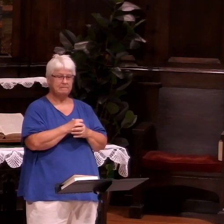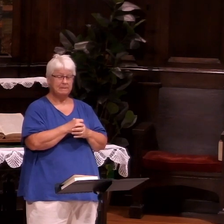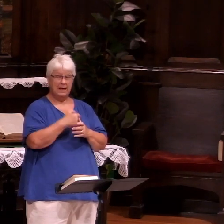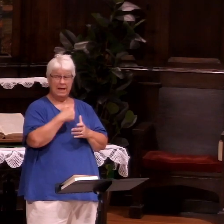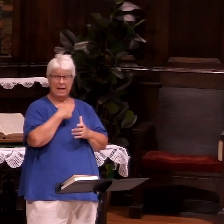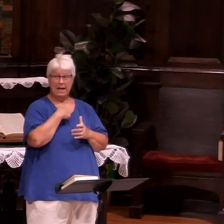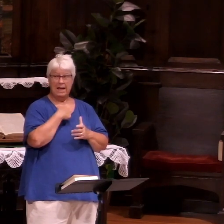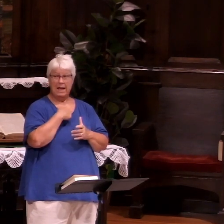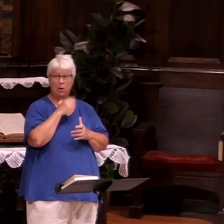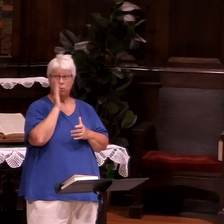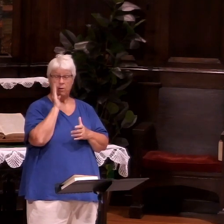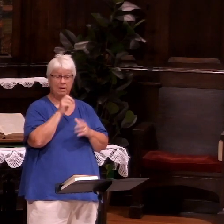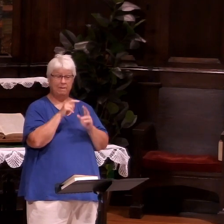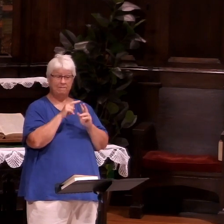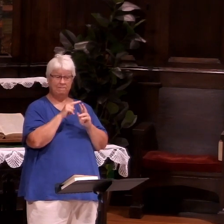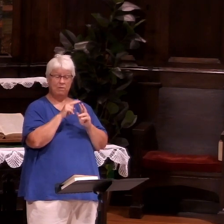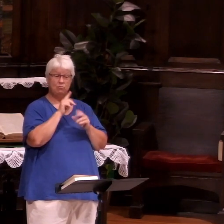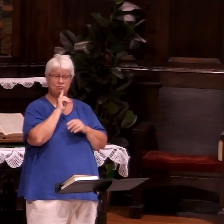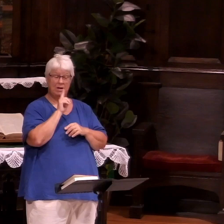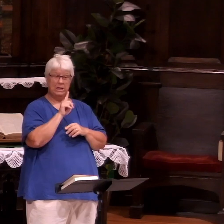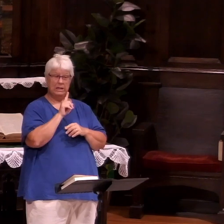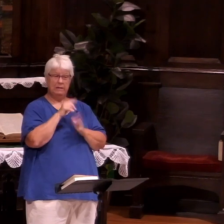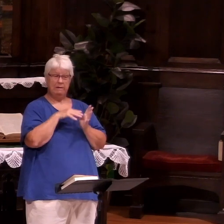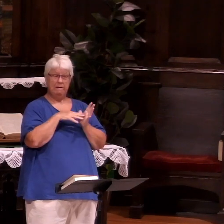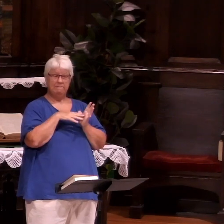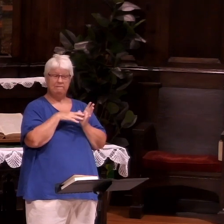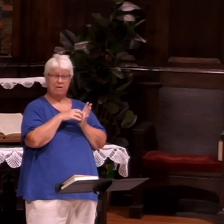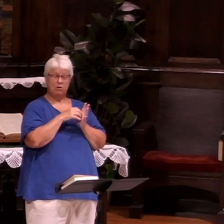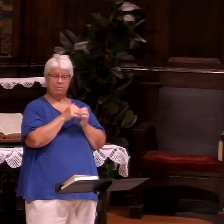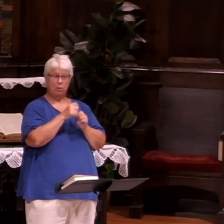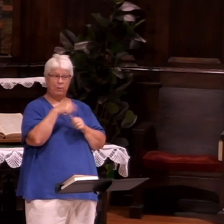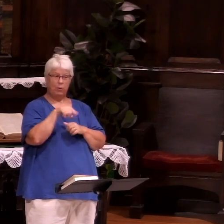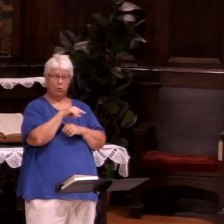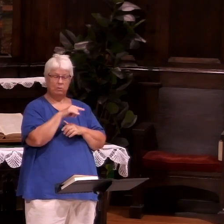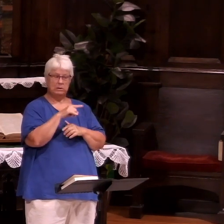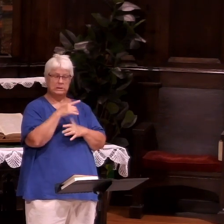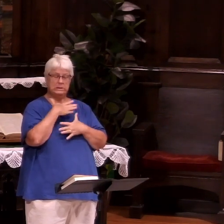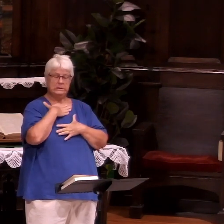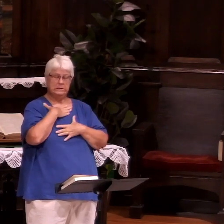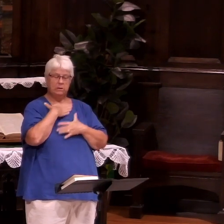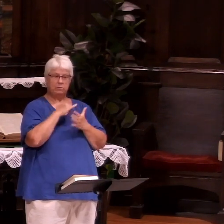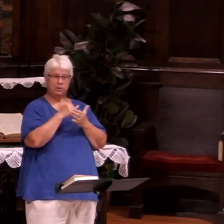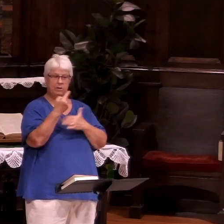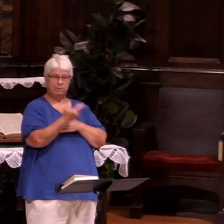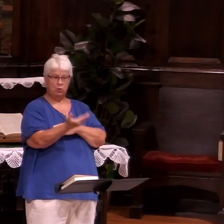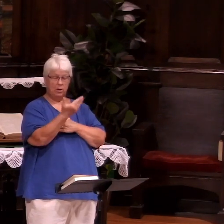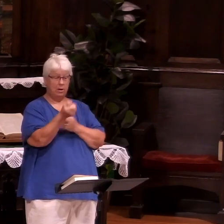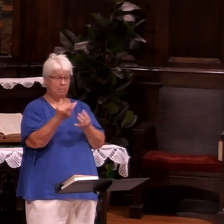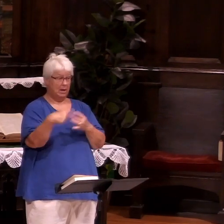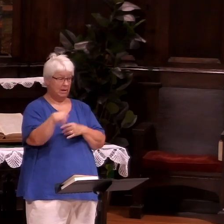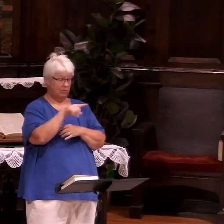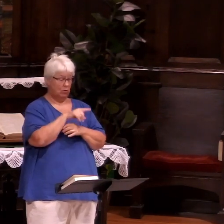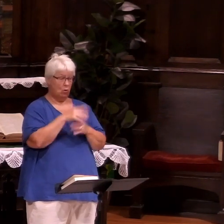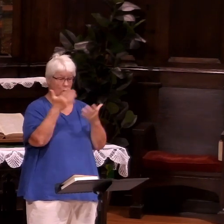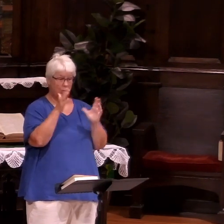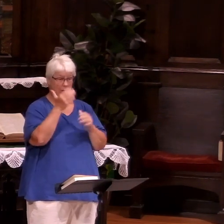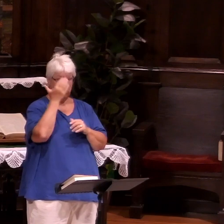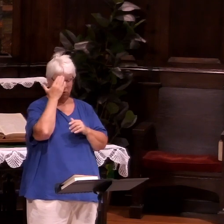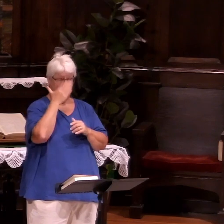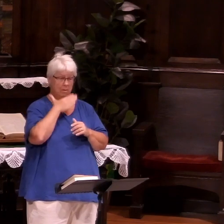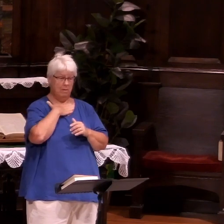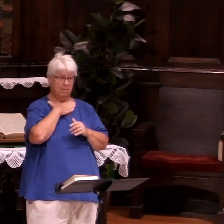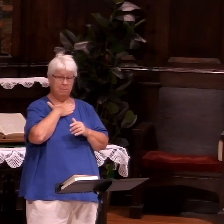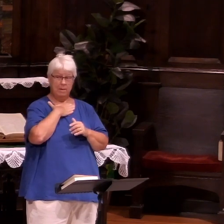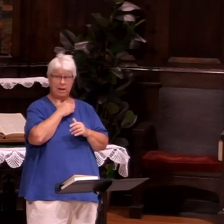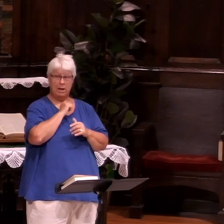Friends, I am going to be very vulnerable with you all this morning. Many of you already know about